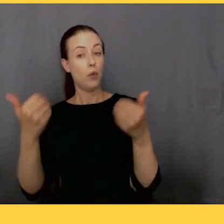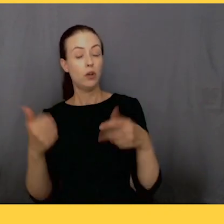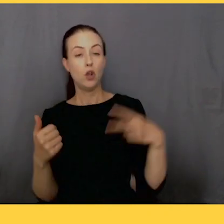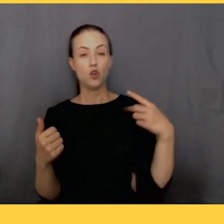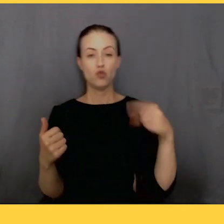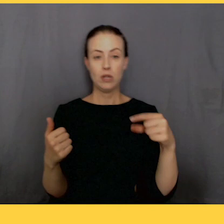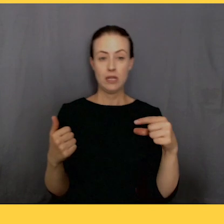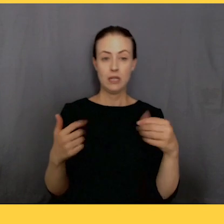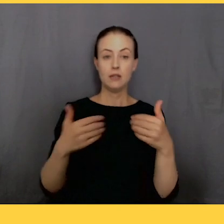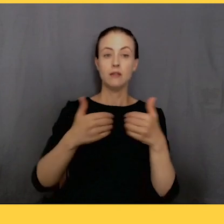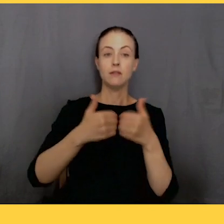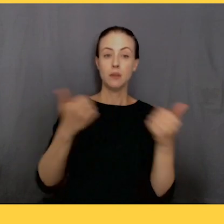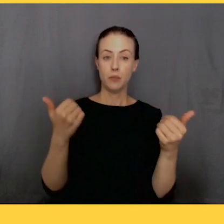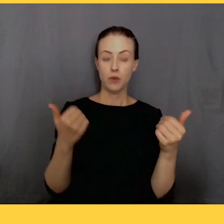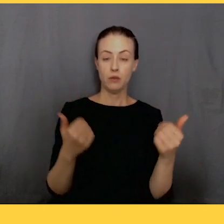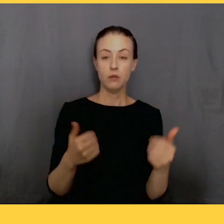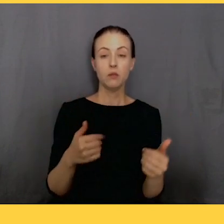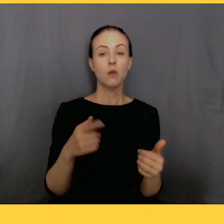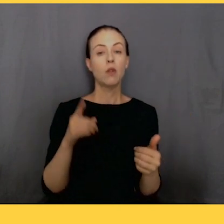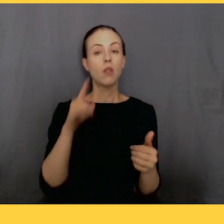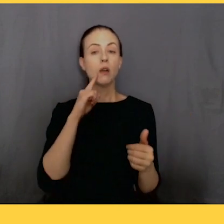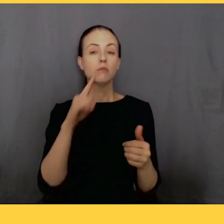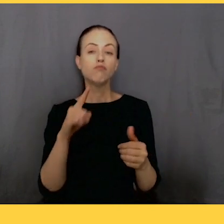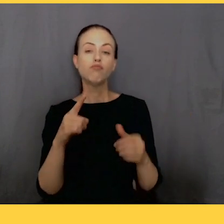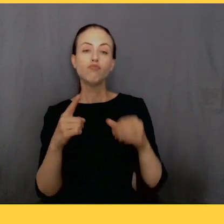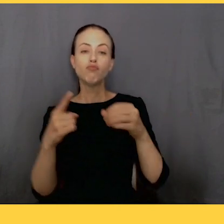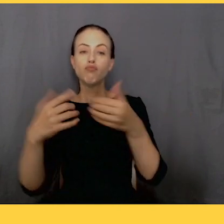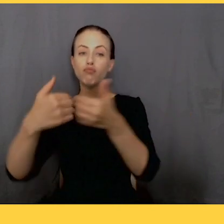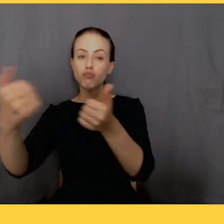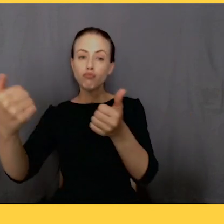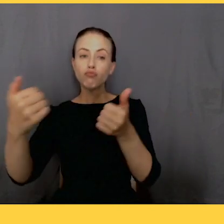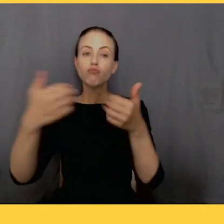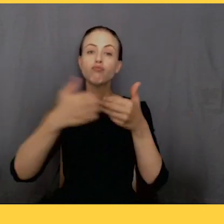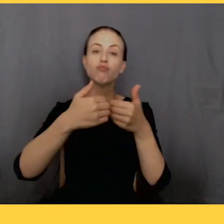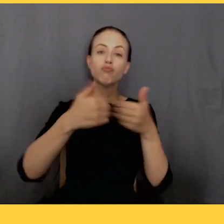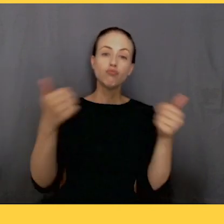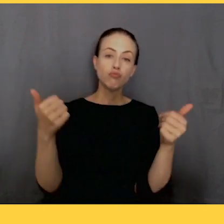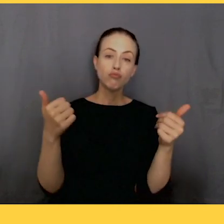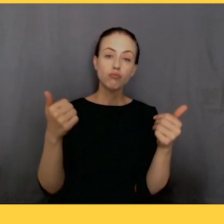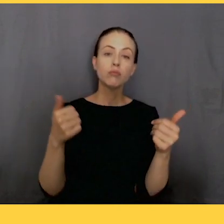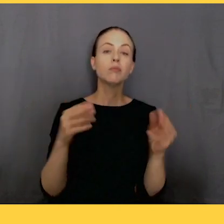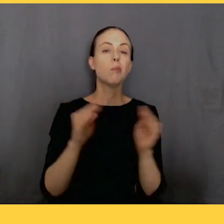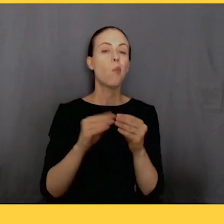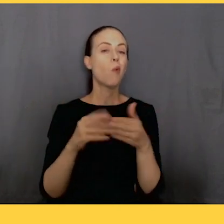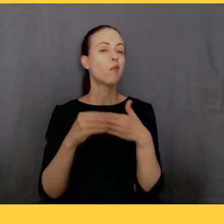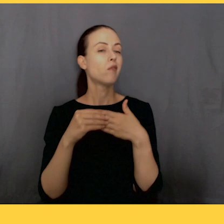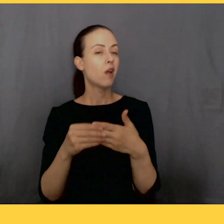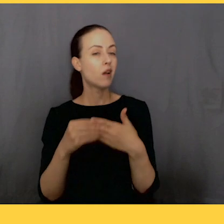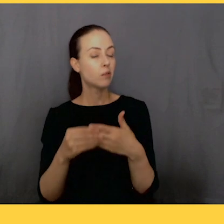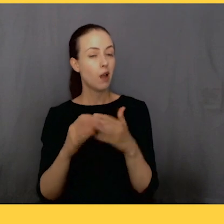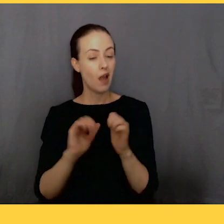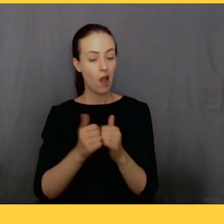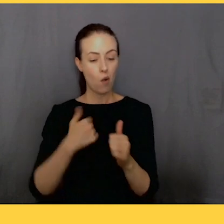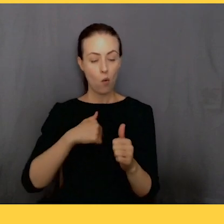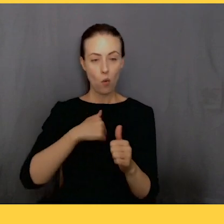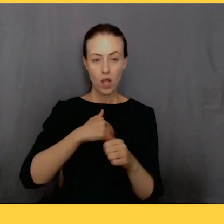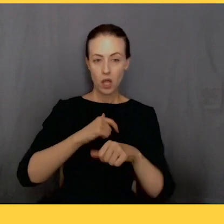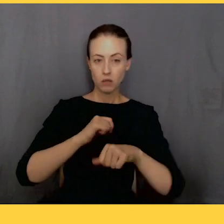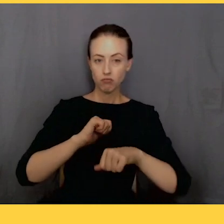by isolating the circuit into different parts, it allows us some flexibility in terms of how we will operationalize